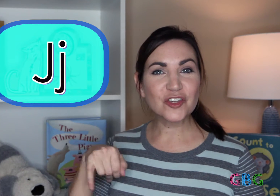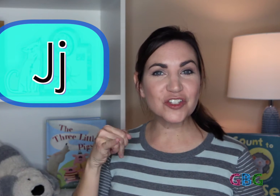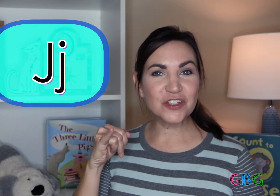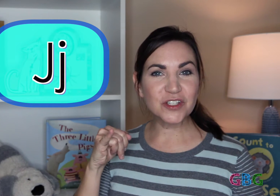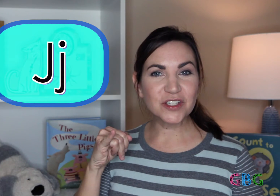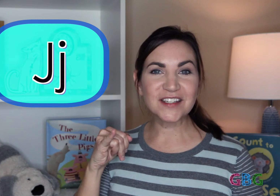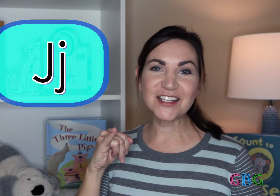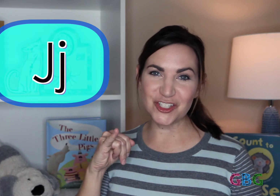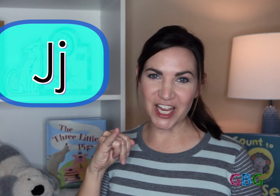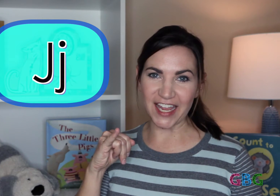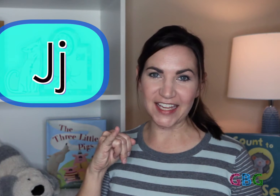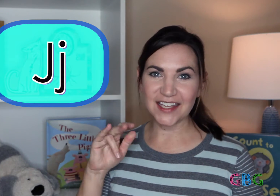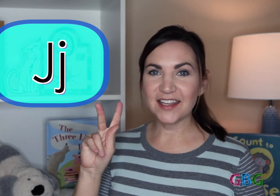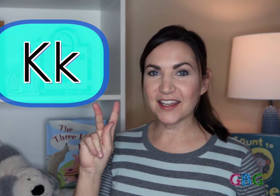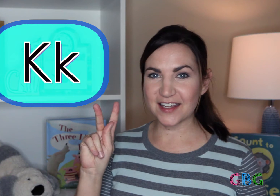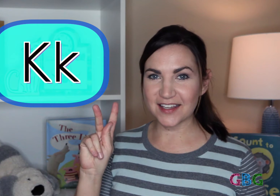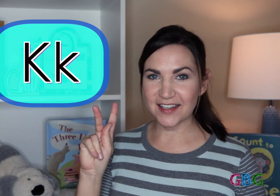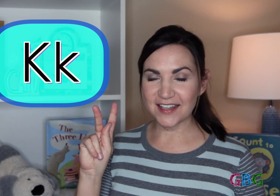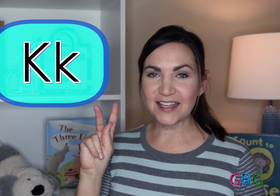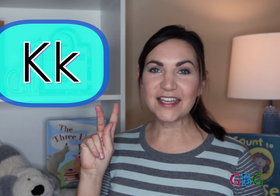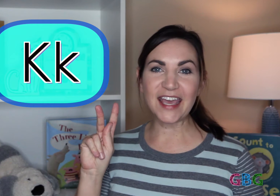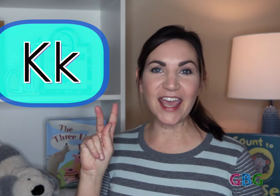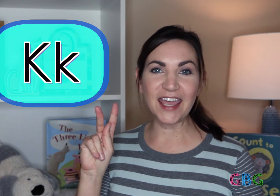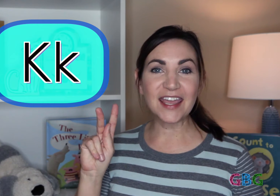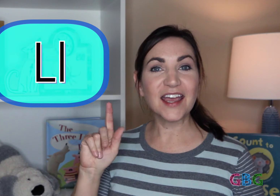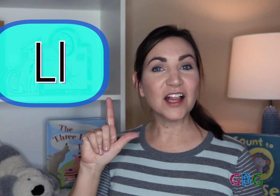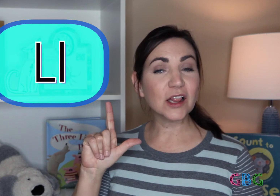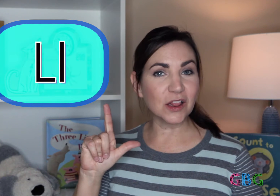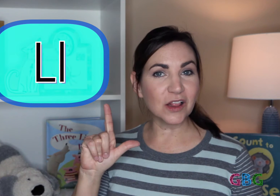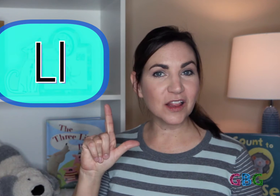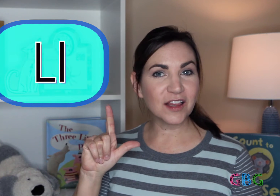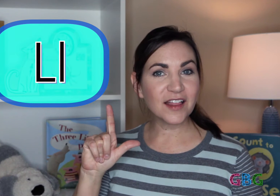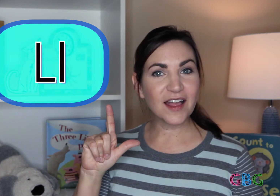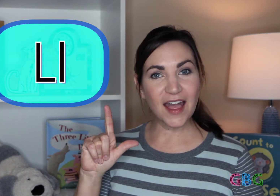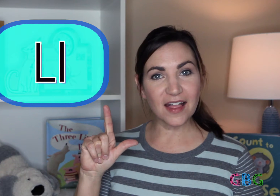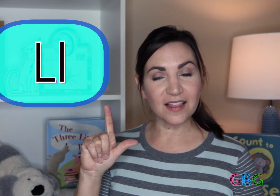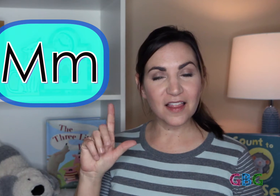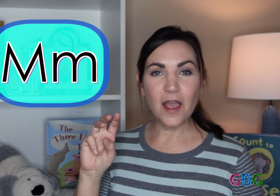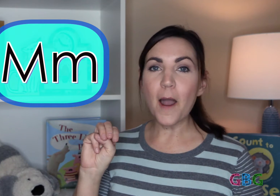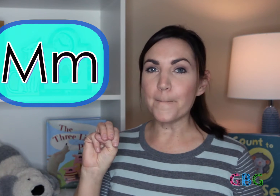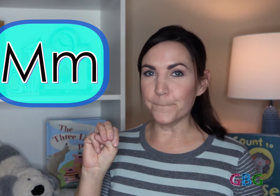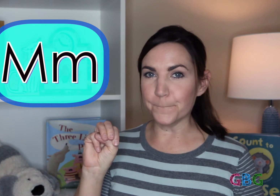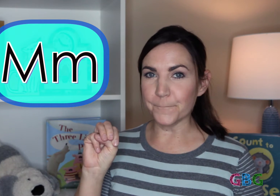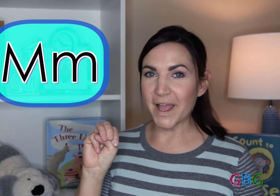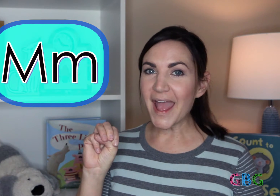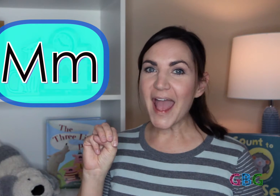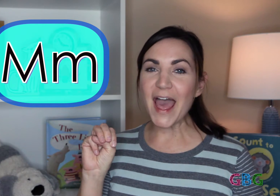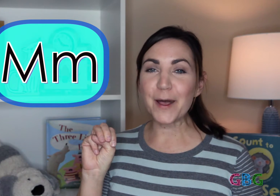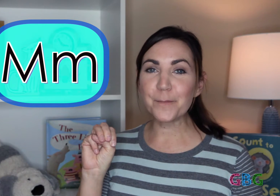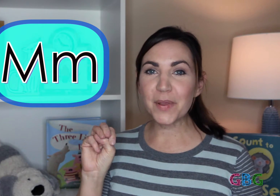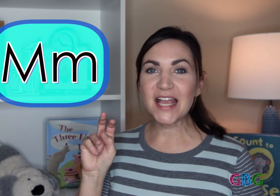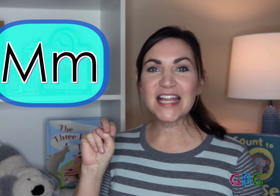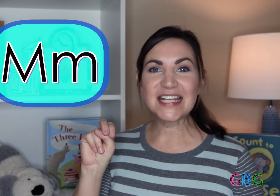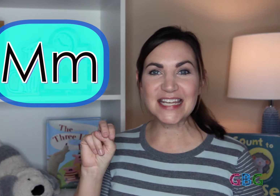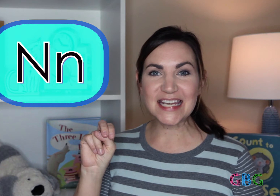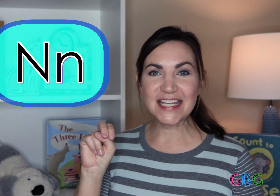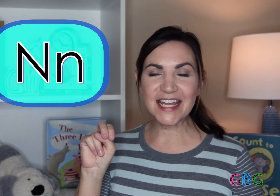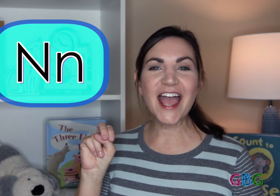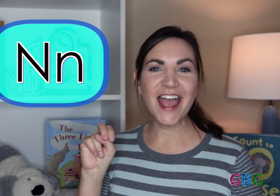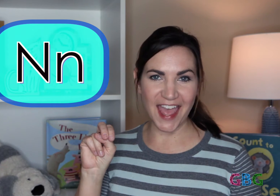J, K, K, L, M, N,